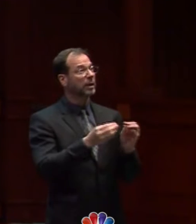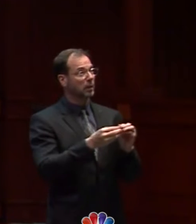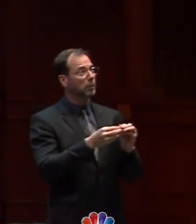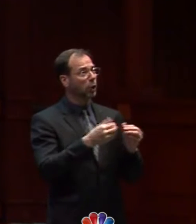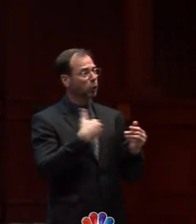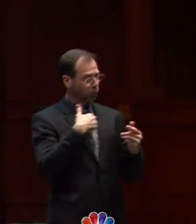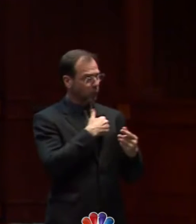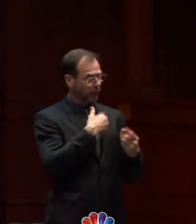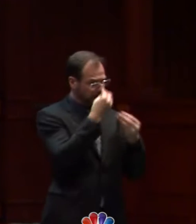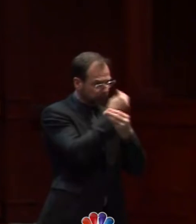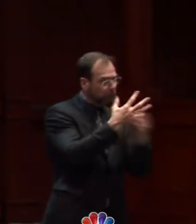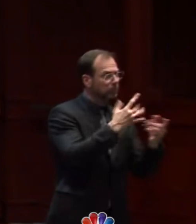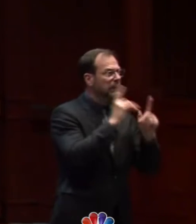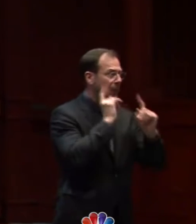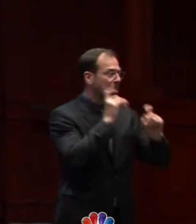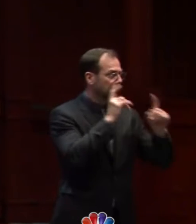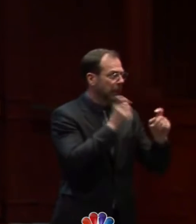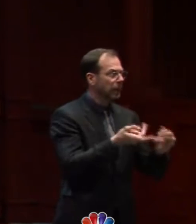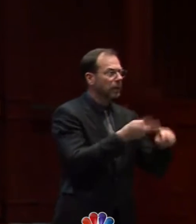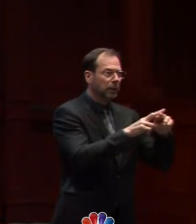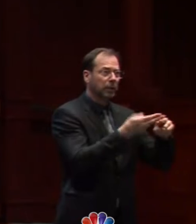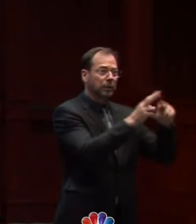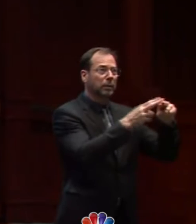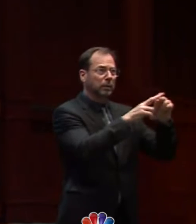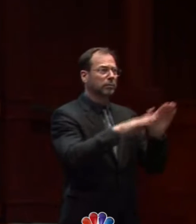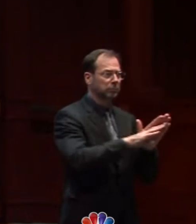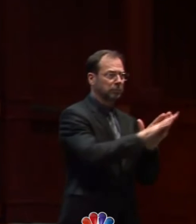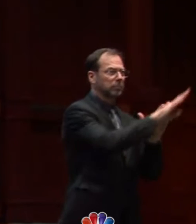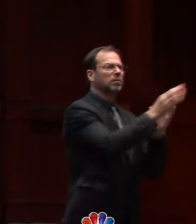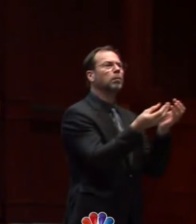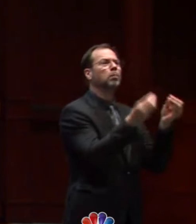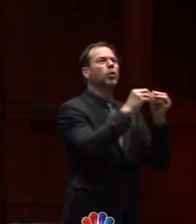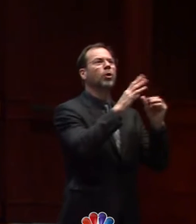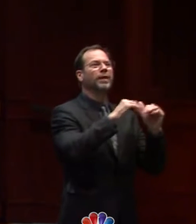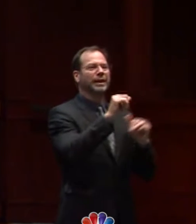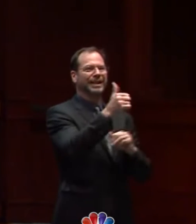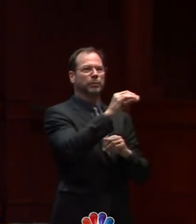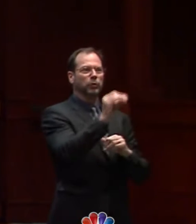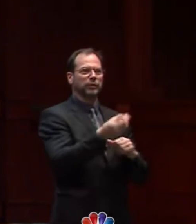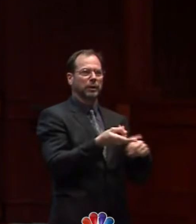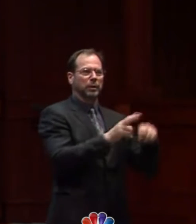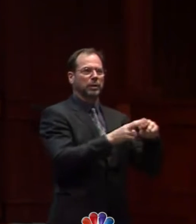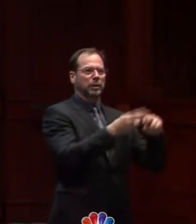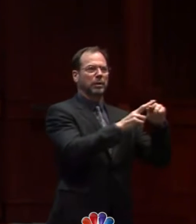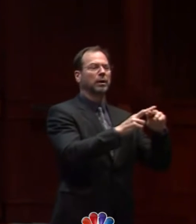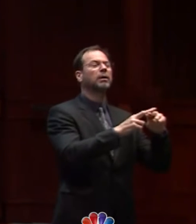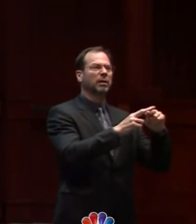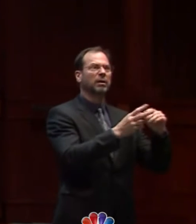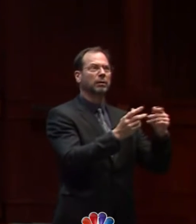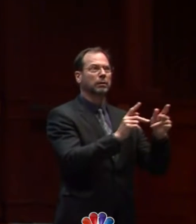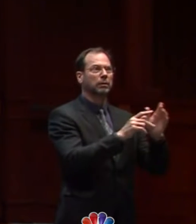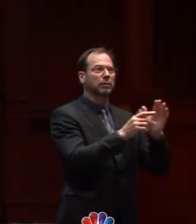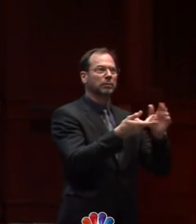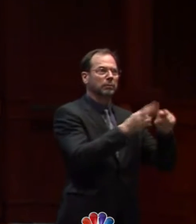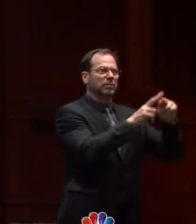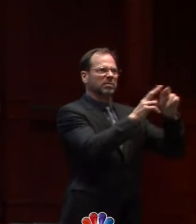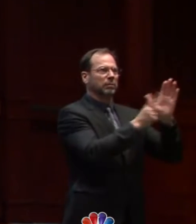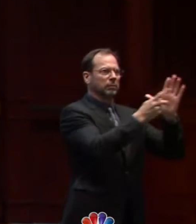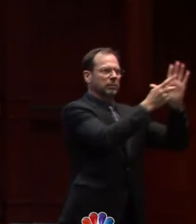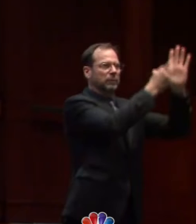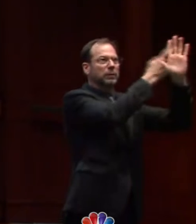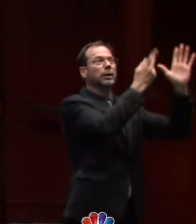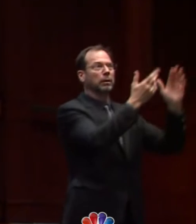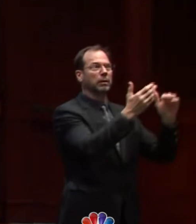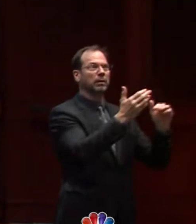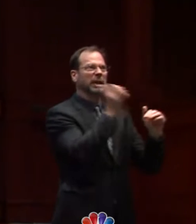people tested by more than 10% per day compounded daily. So we continue to